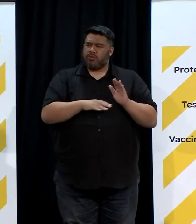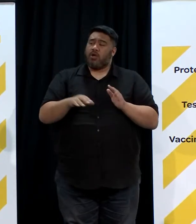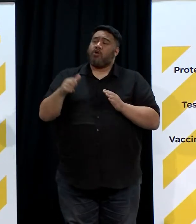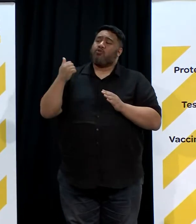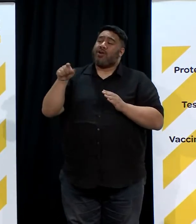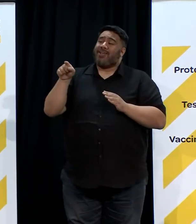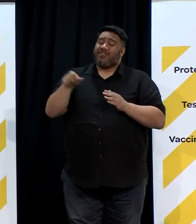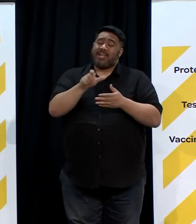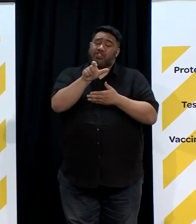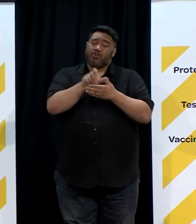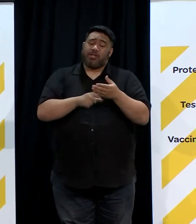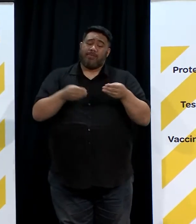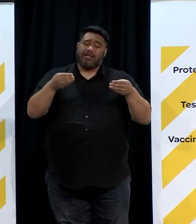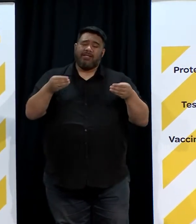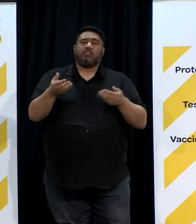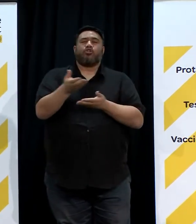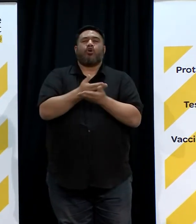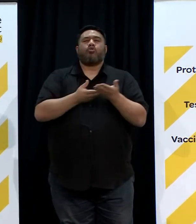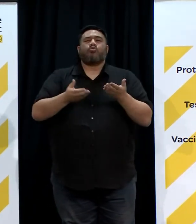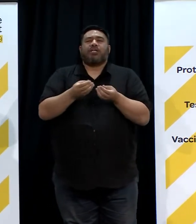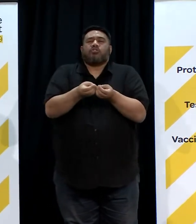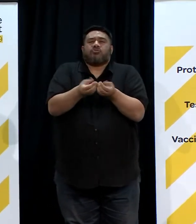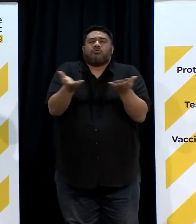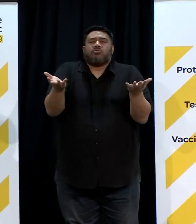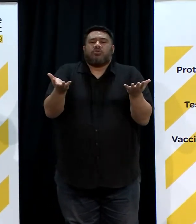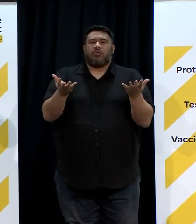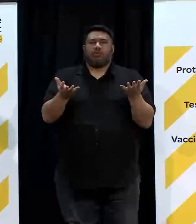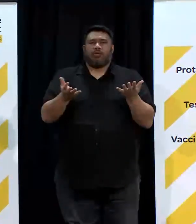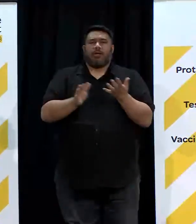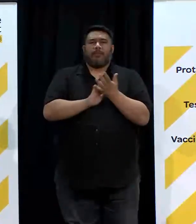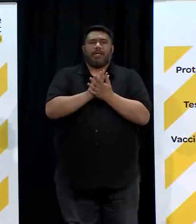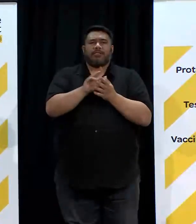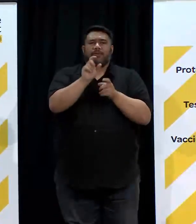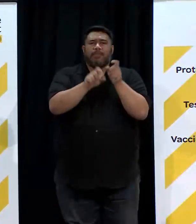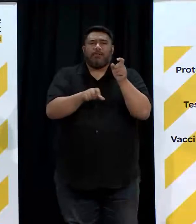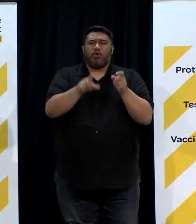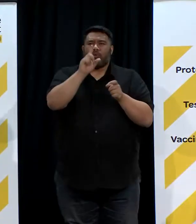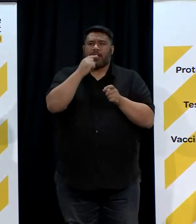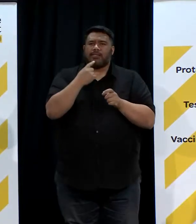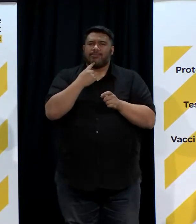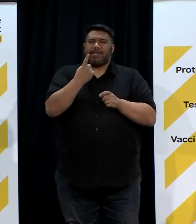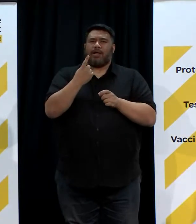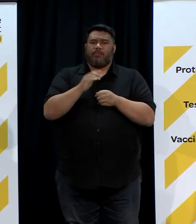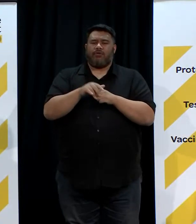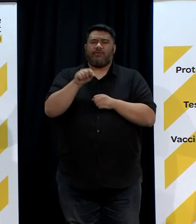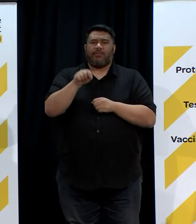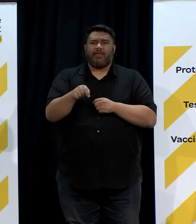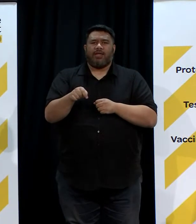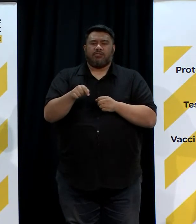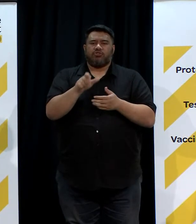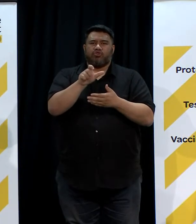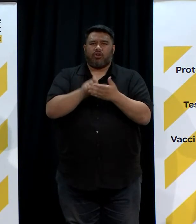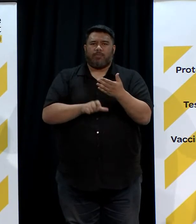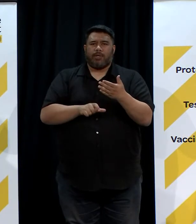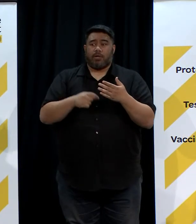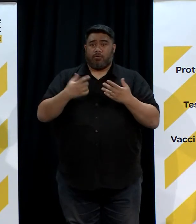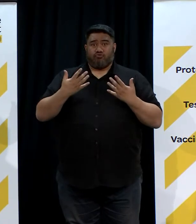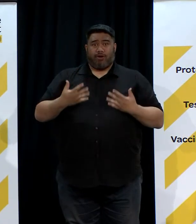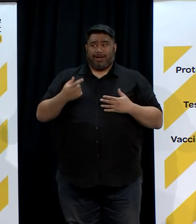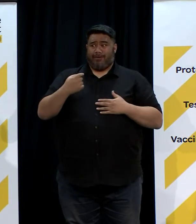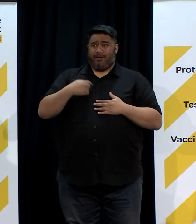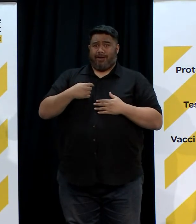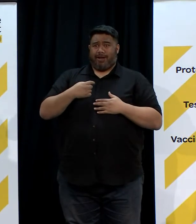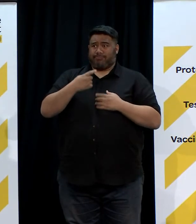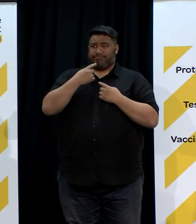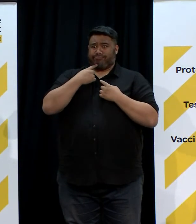consultation document, and that's the first really important thing to say, that this is an opportunity for people to have their say about it, and I'm not going to preempt and